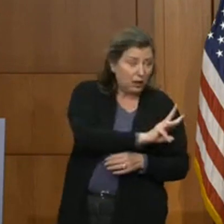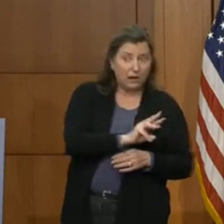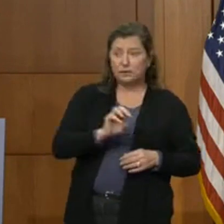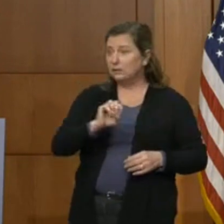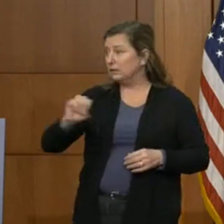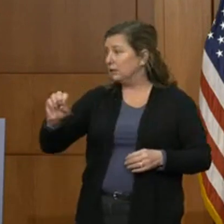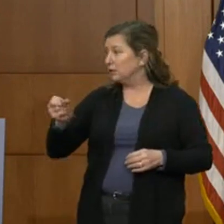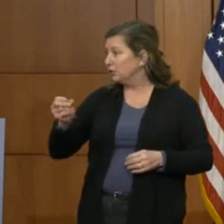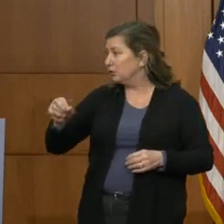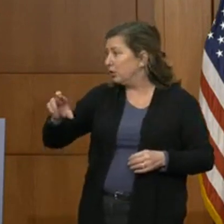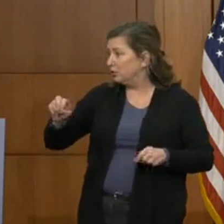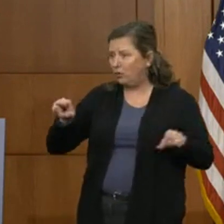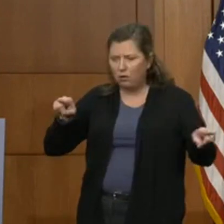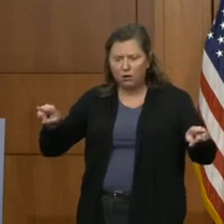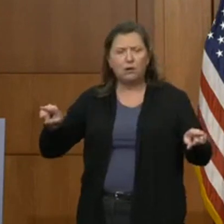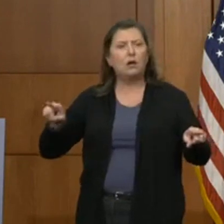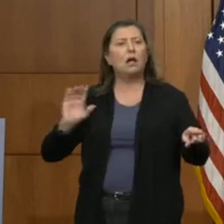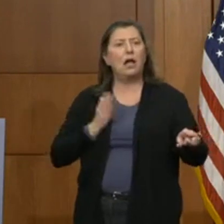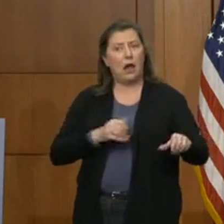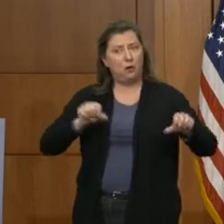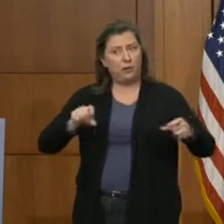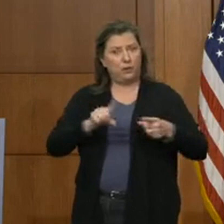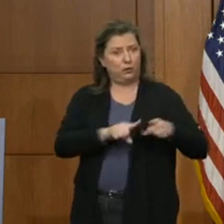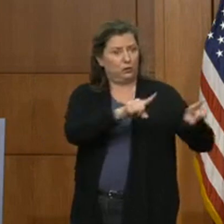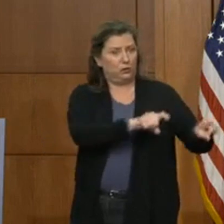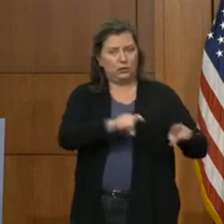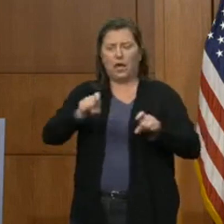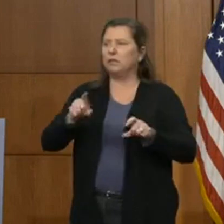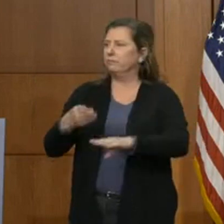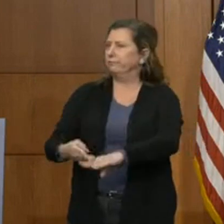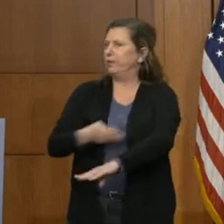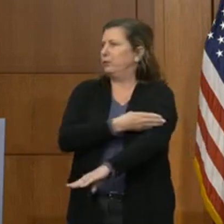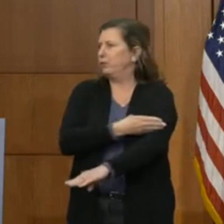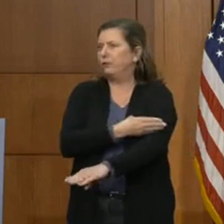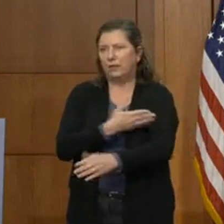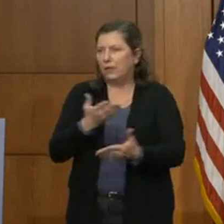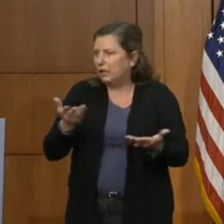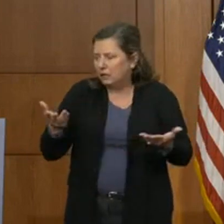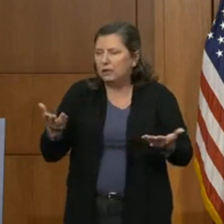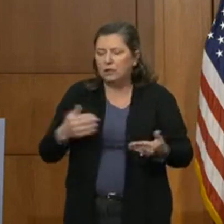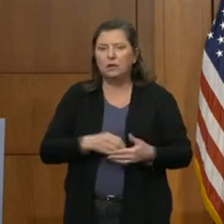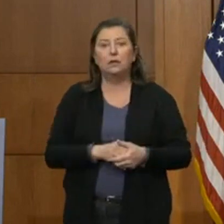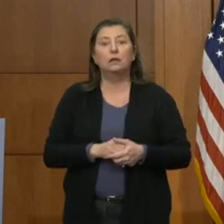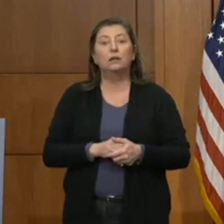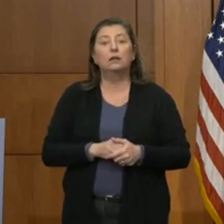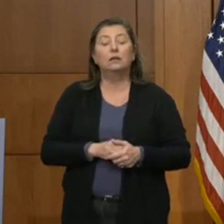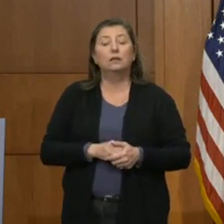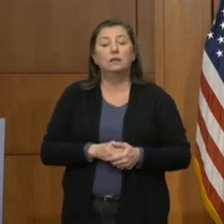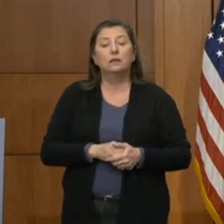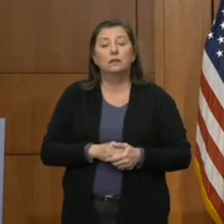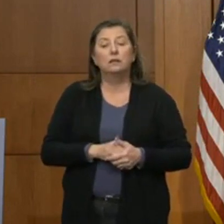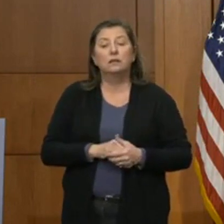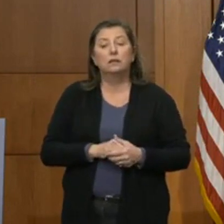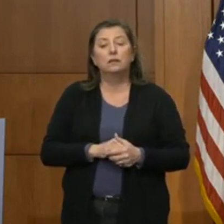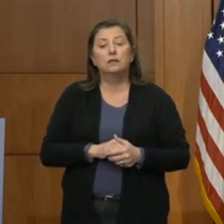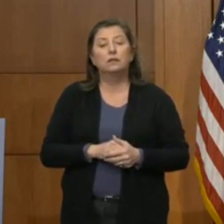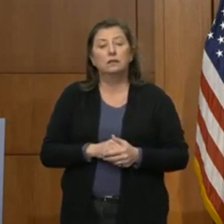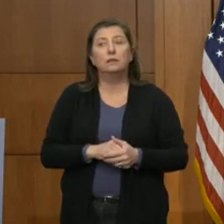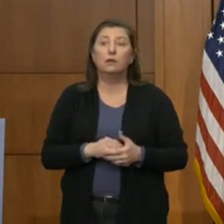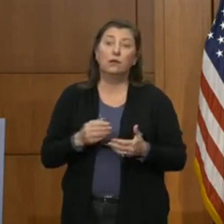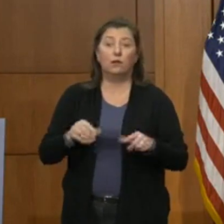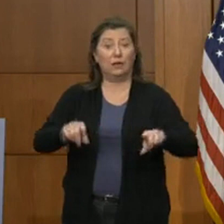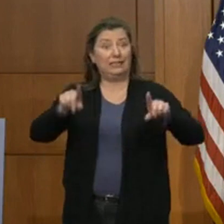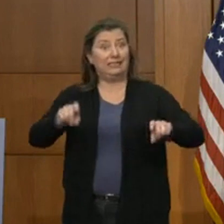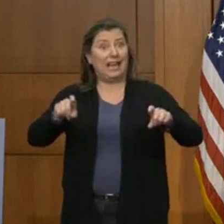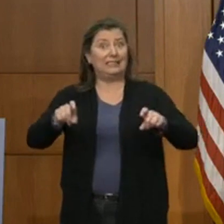Shore, I think our capabilities are improving all the time. And so while the testing, as we've been saying every day, is not